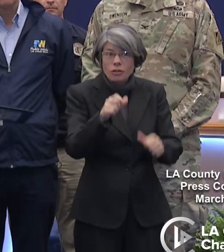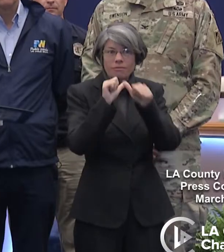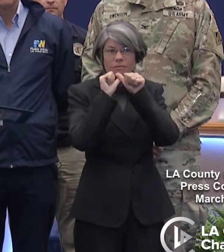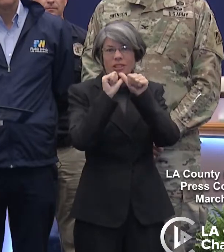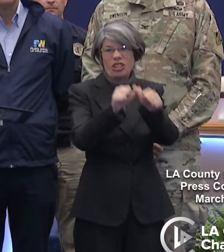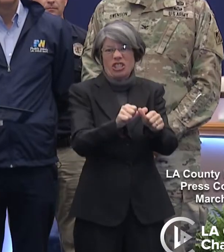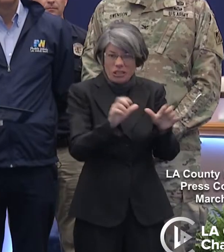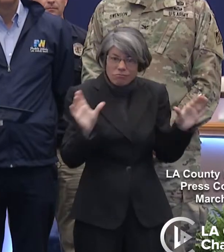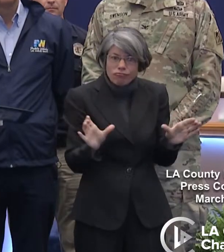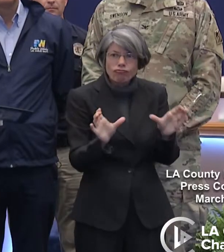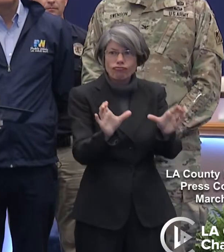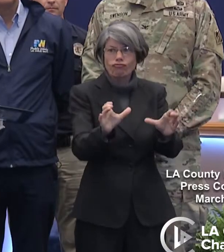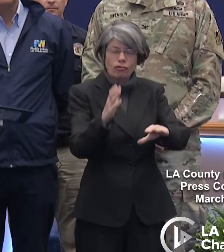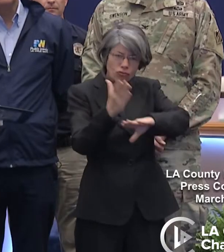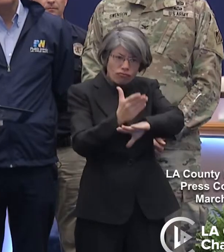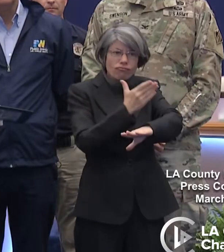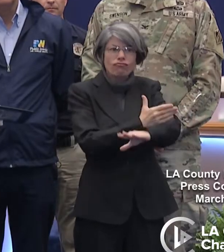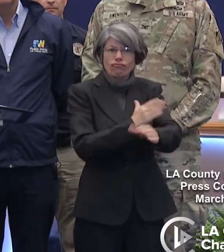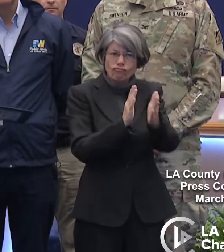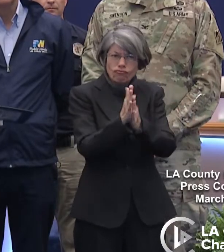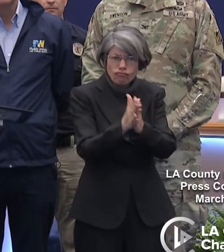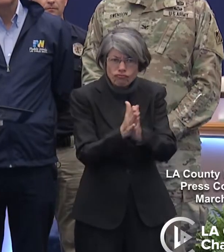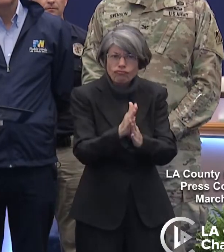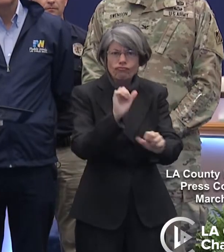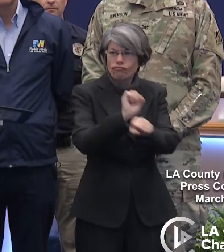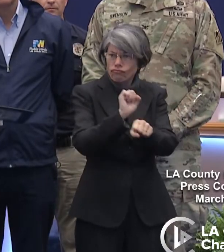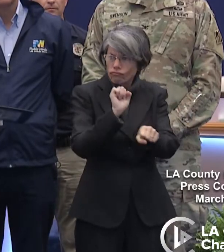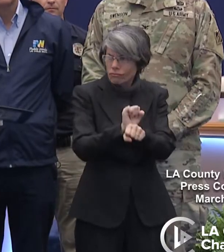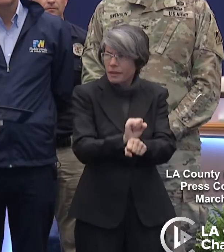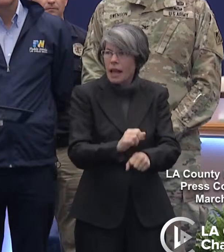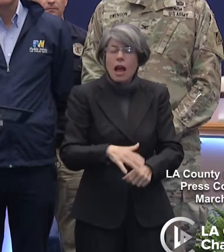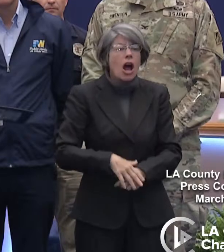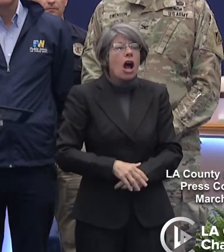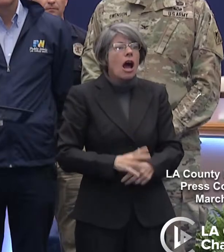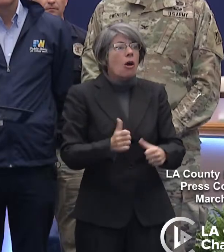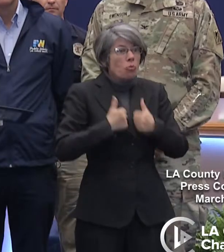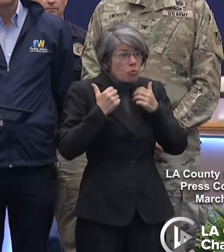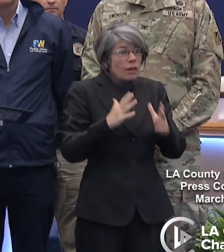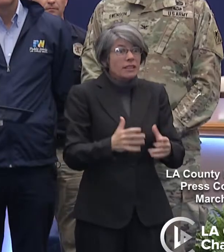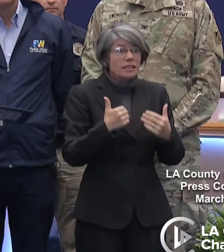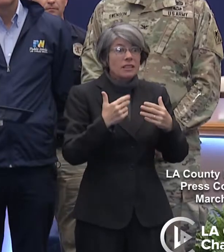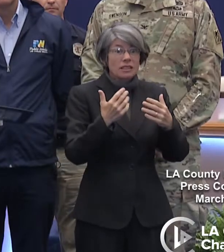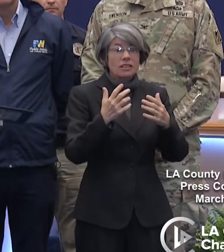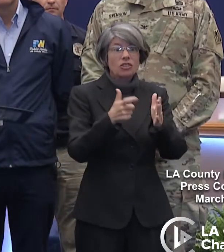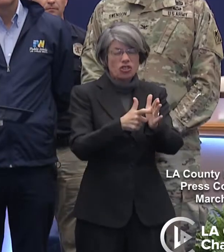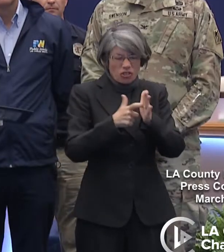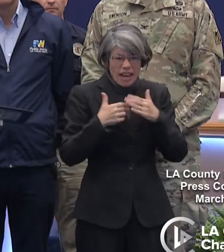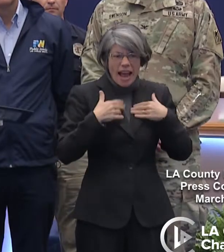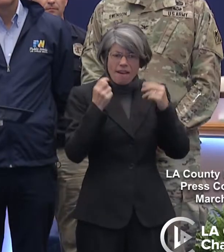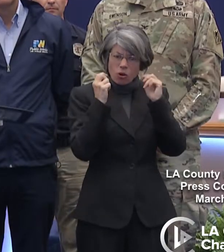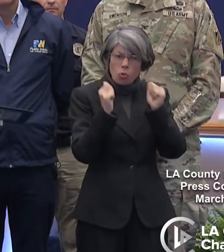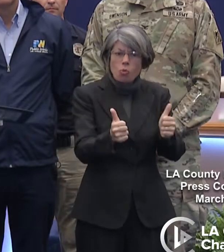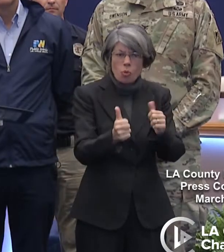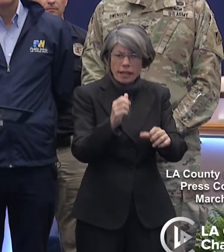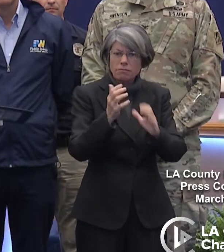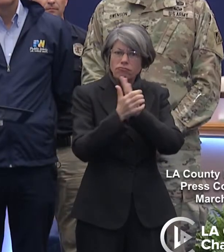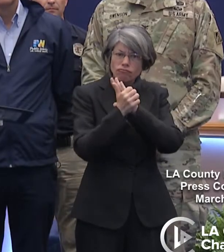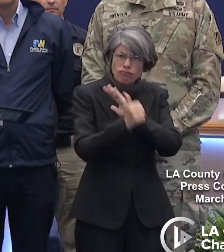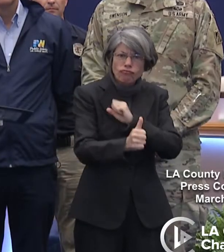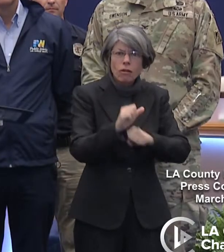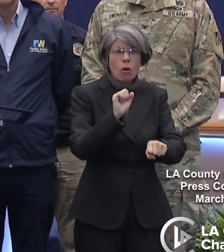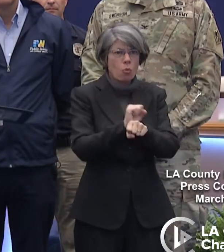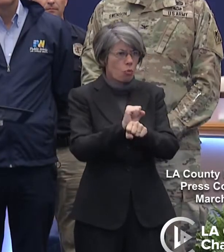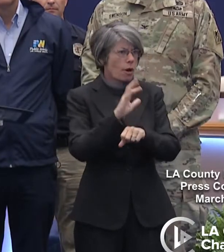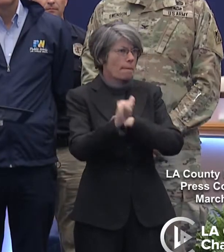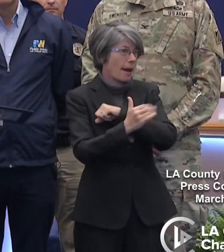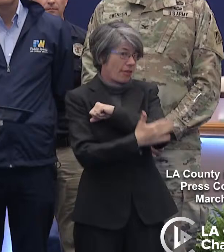continue pushing to scale up our efforts. Residents deserve quick, efficient work by the county